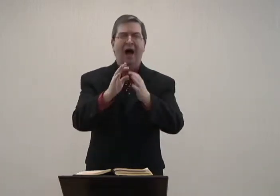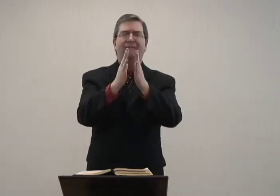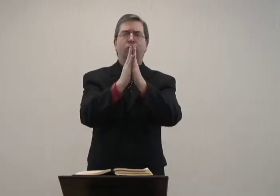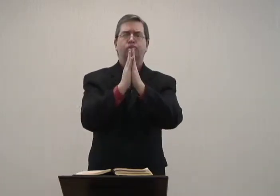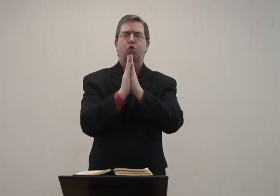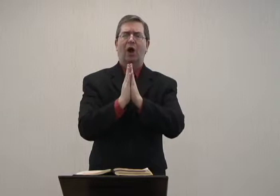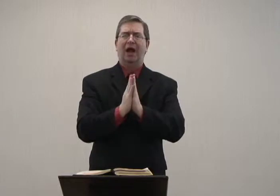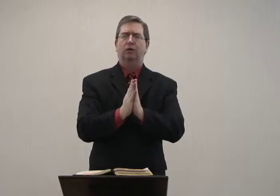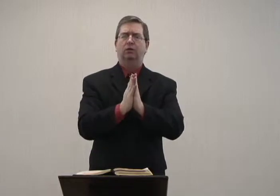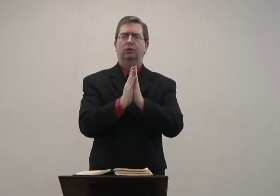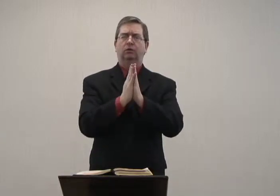Pray.